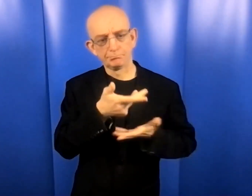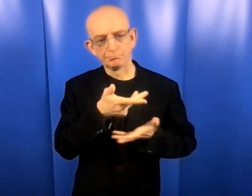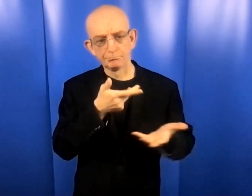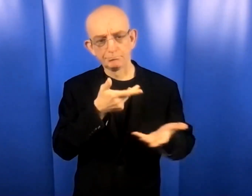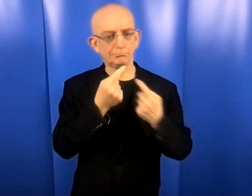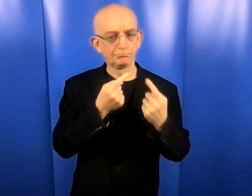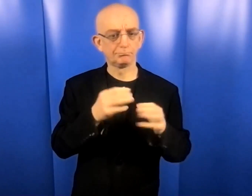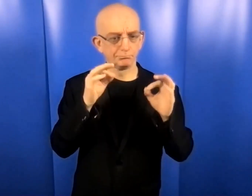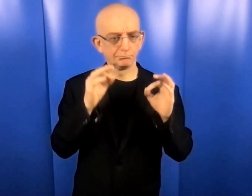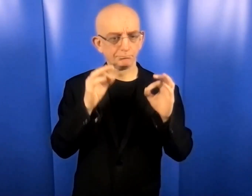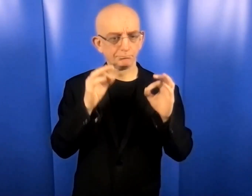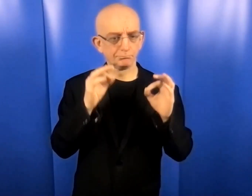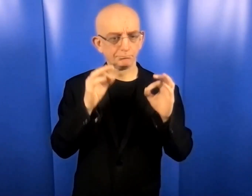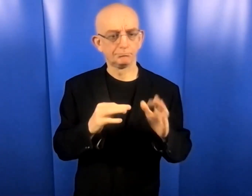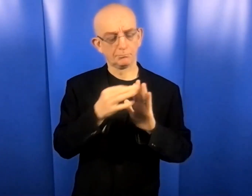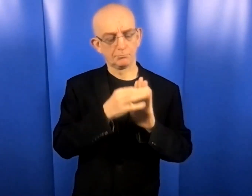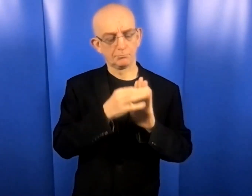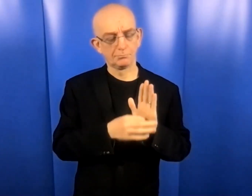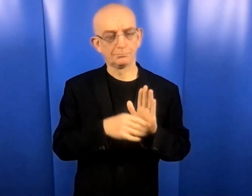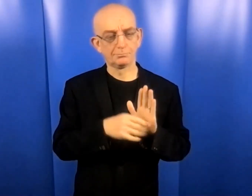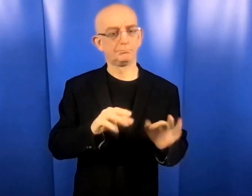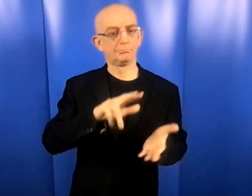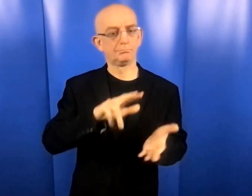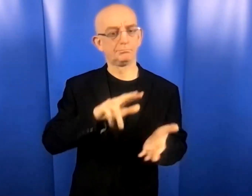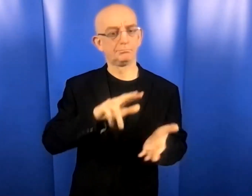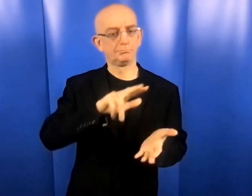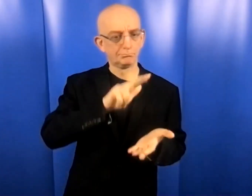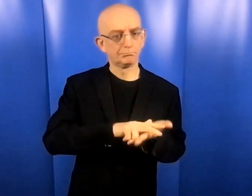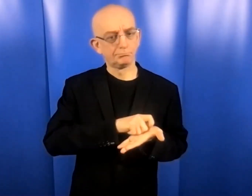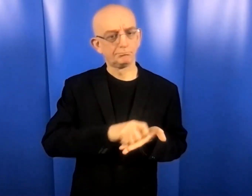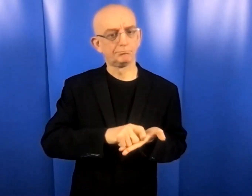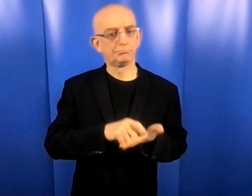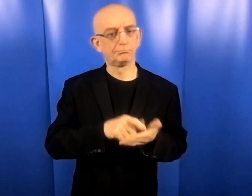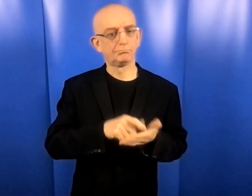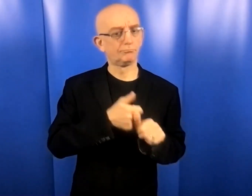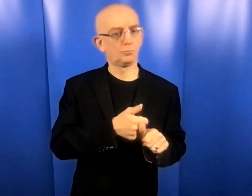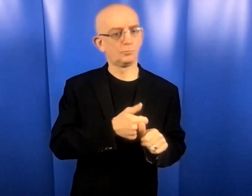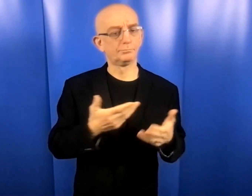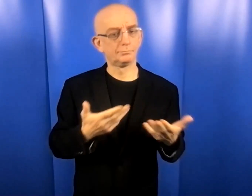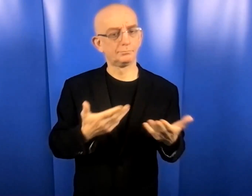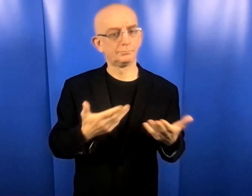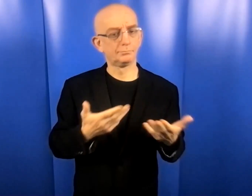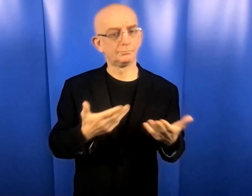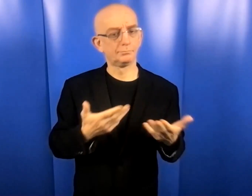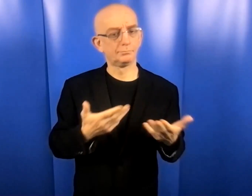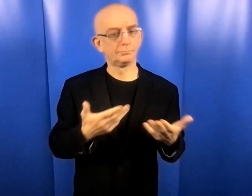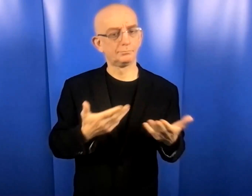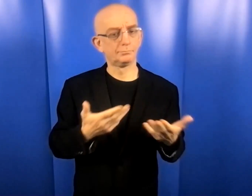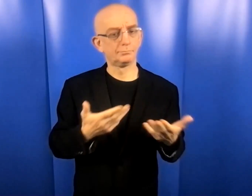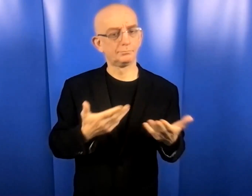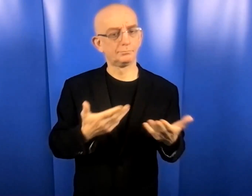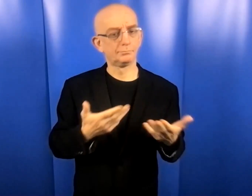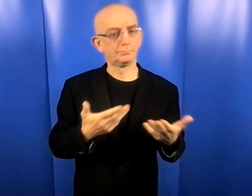So as they have said sometimes, some minutes ago, the policy is already